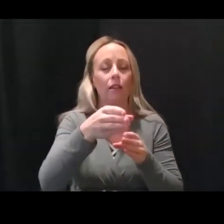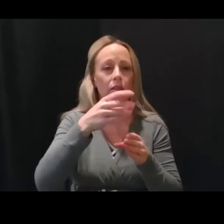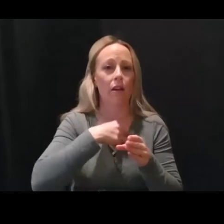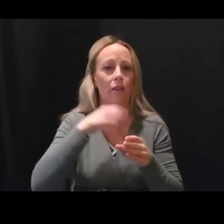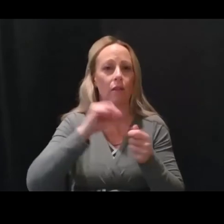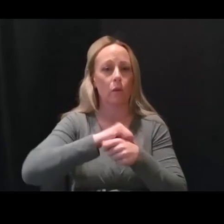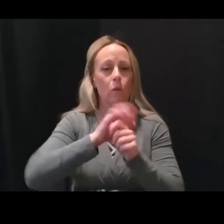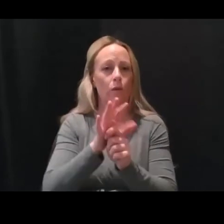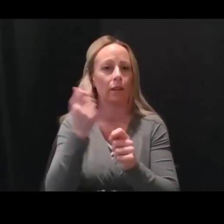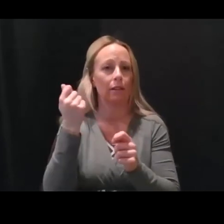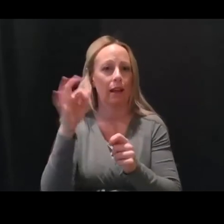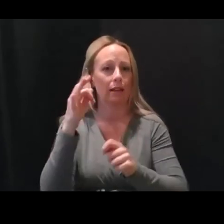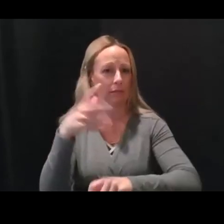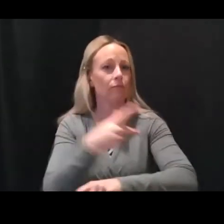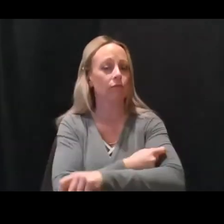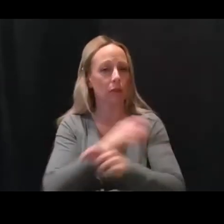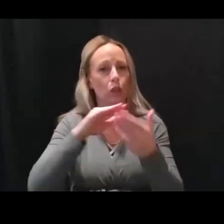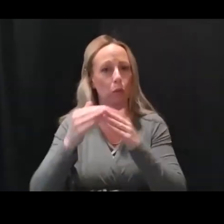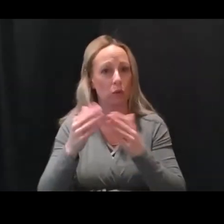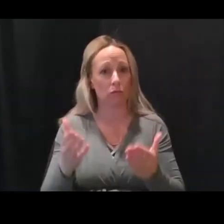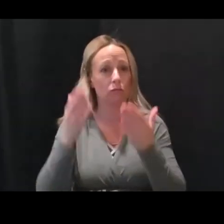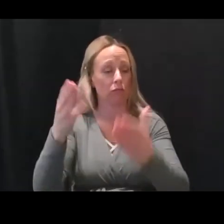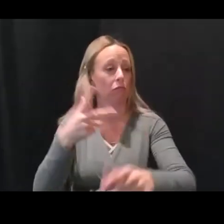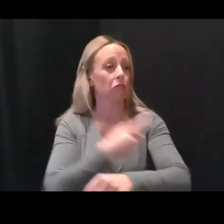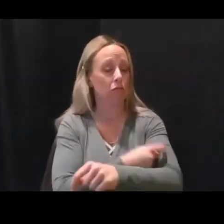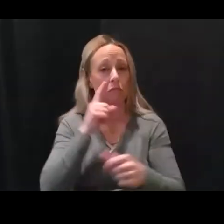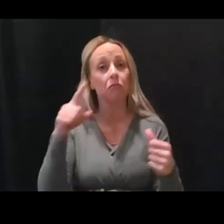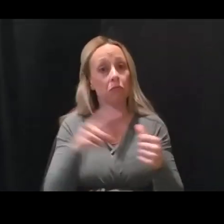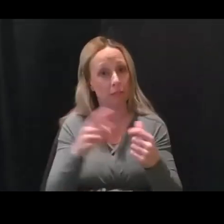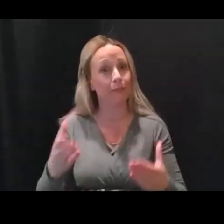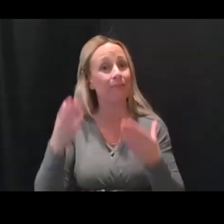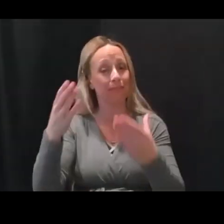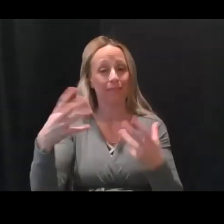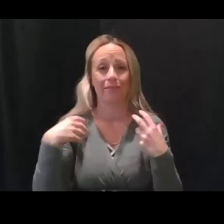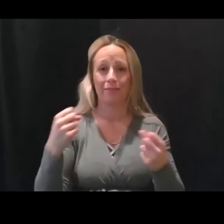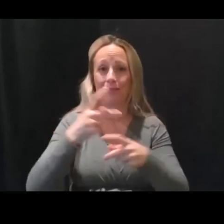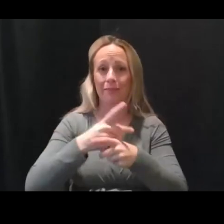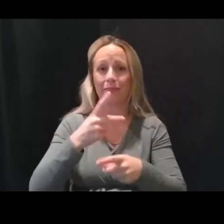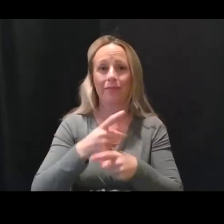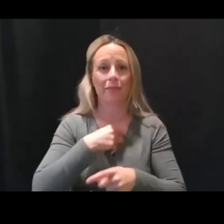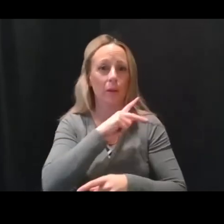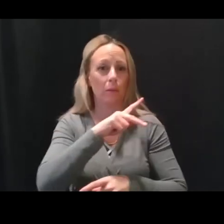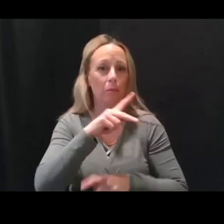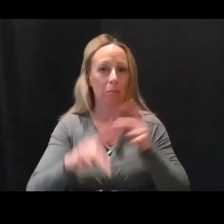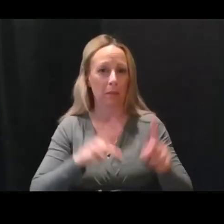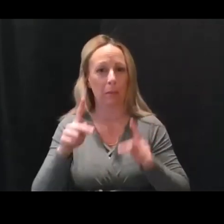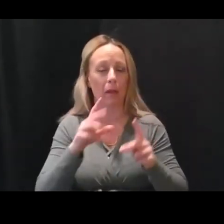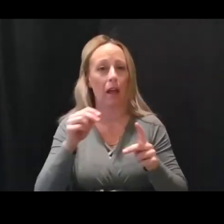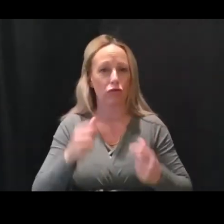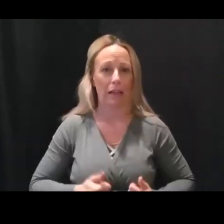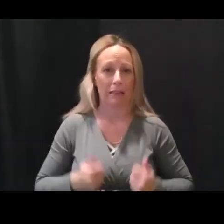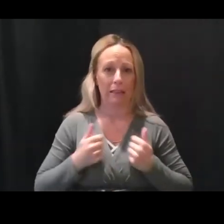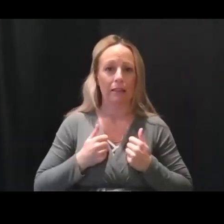vaccination. The committee recommended the vaccine should first be offered to healthcare personnel and residents of long-term